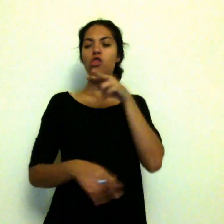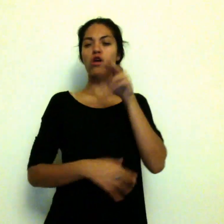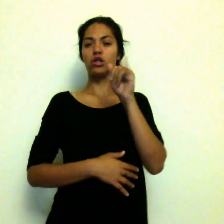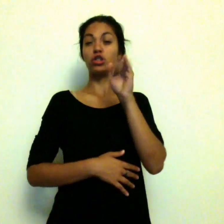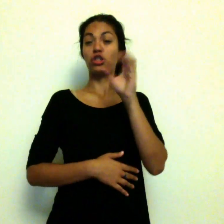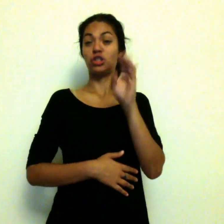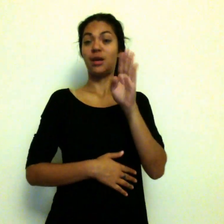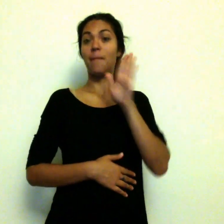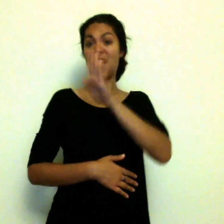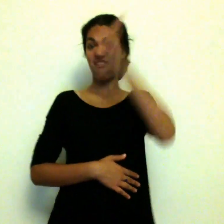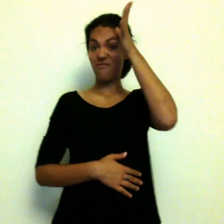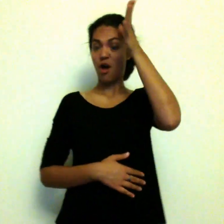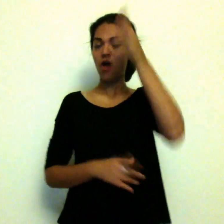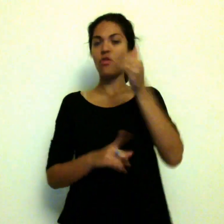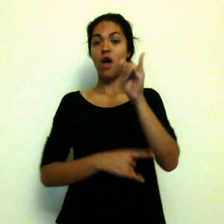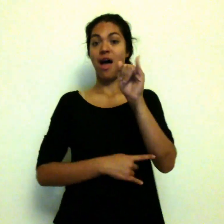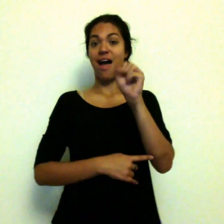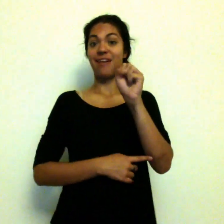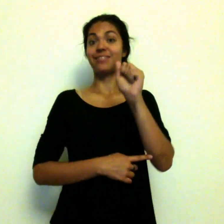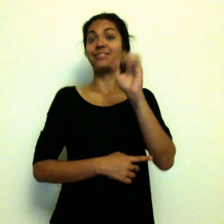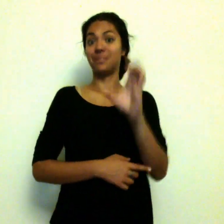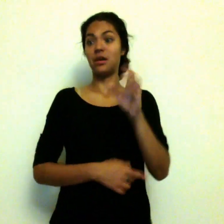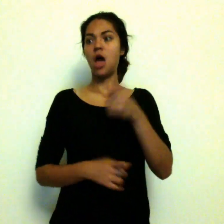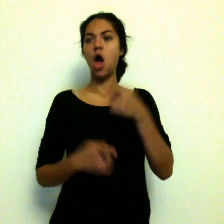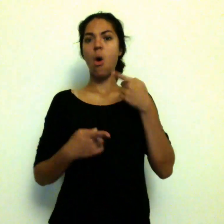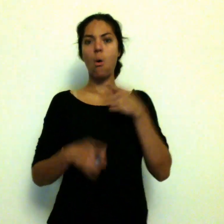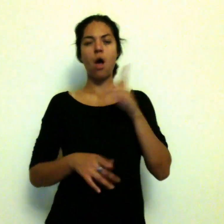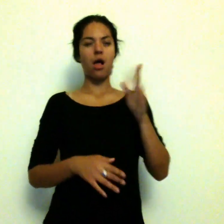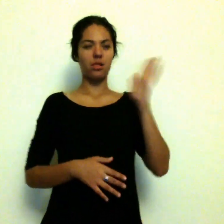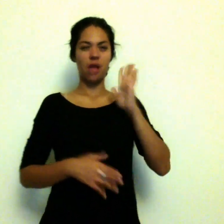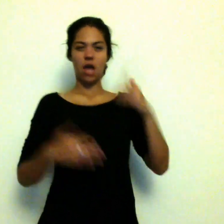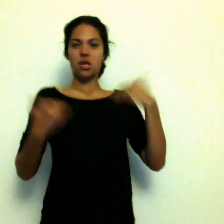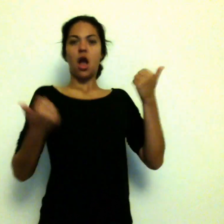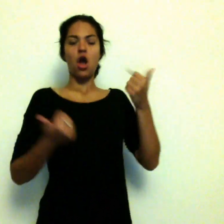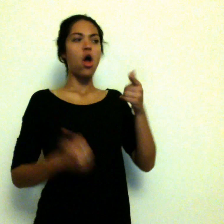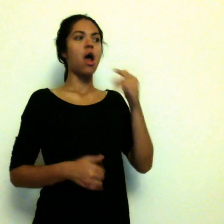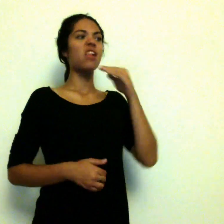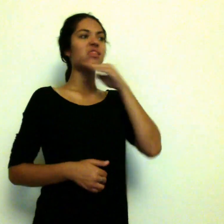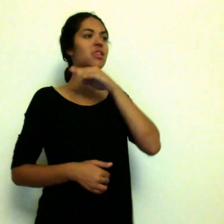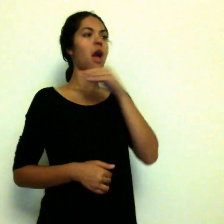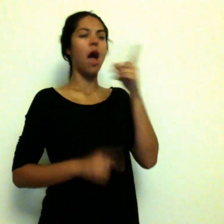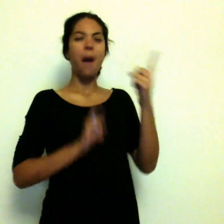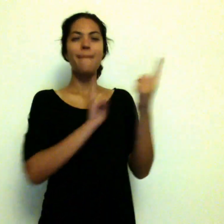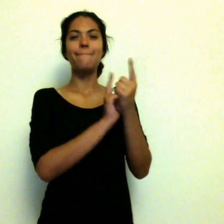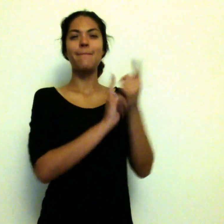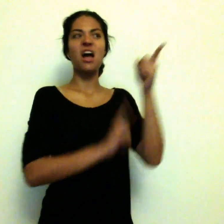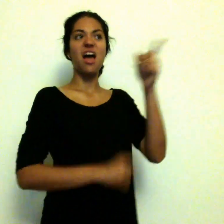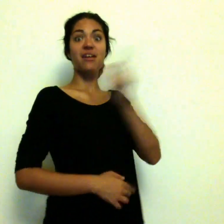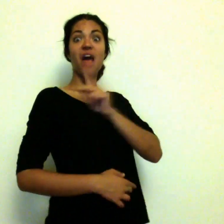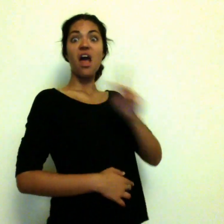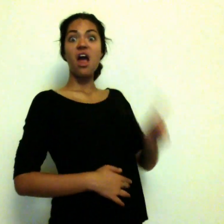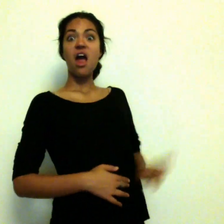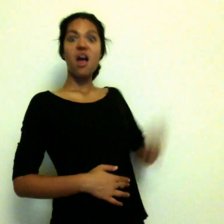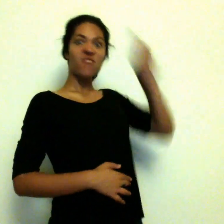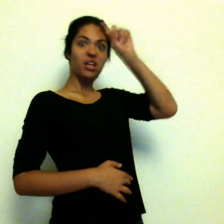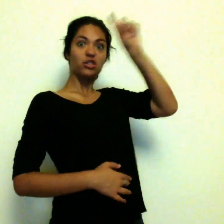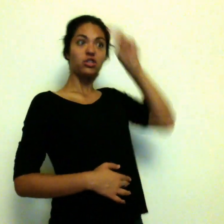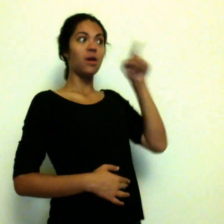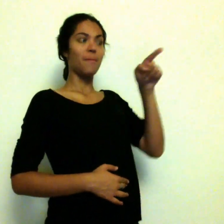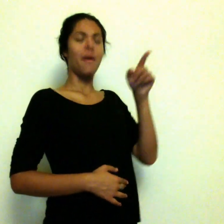And now Rebekah is telling Jacob, go and feign to be your brother. I will give you a coat so that Isaac in